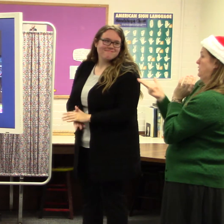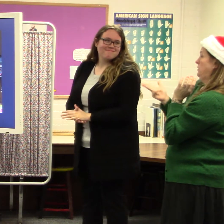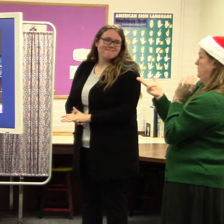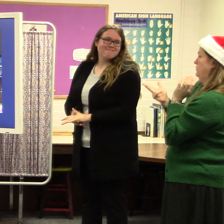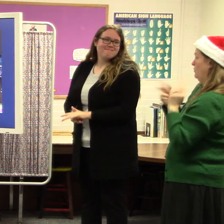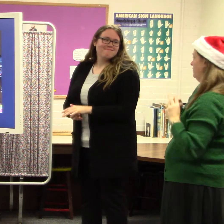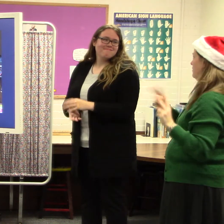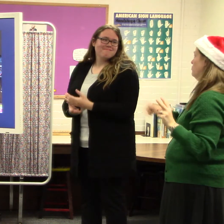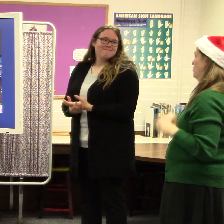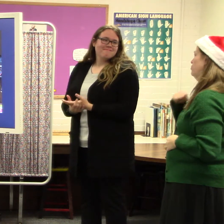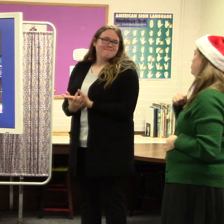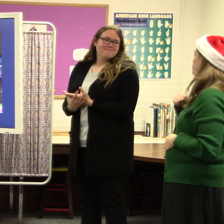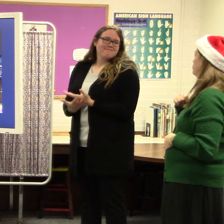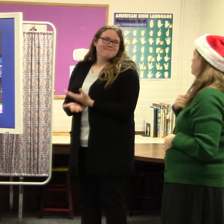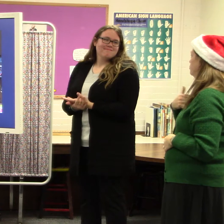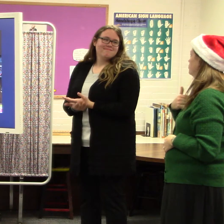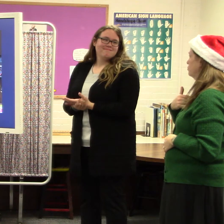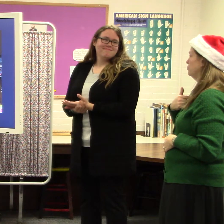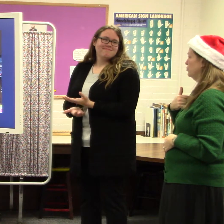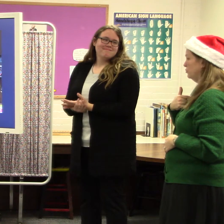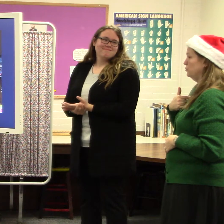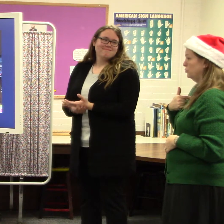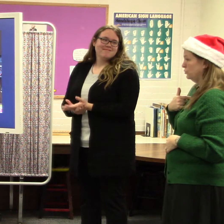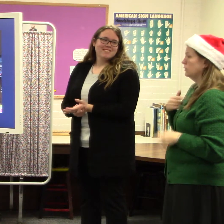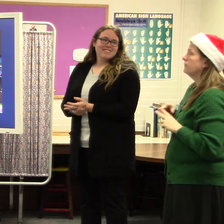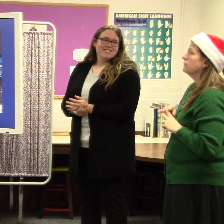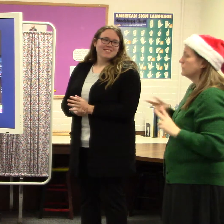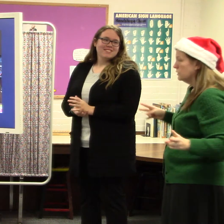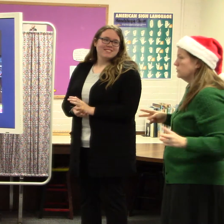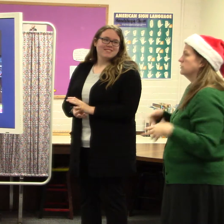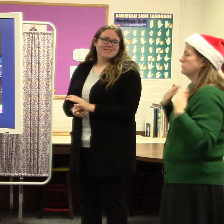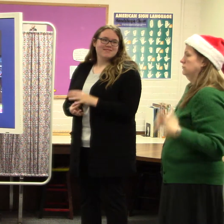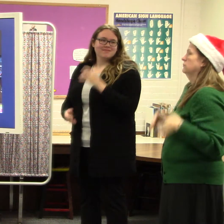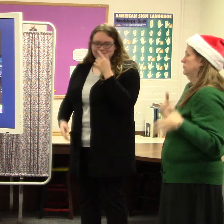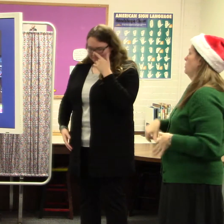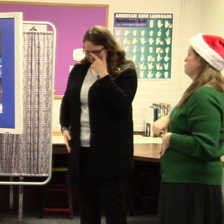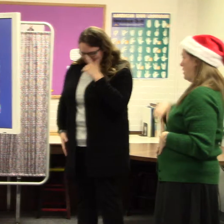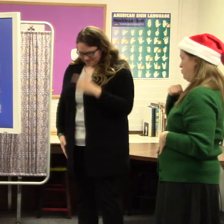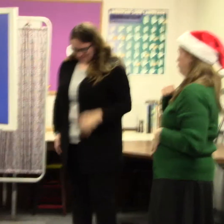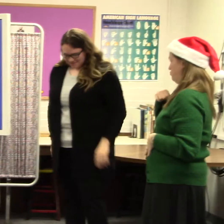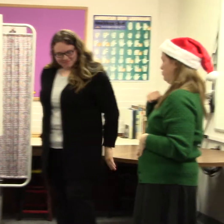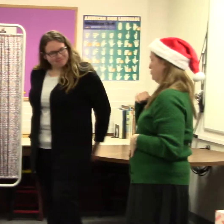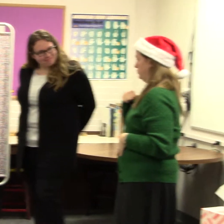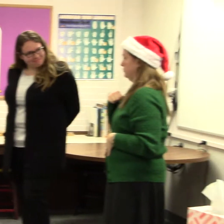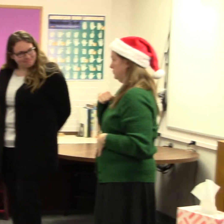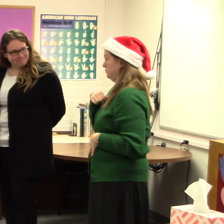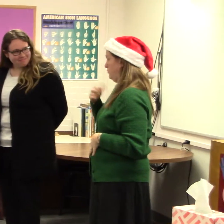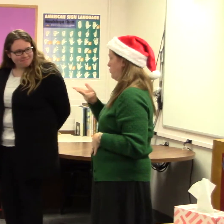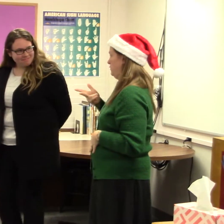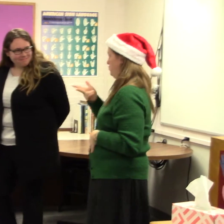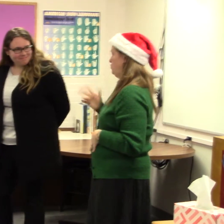sure. I'm very proud of all three of you. Very, very proud. Wow.